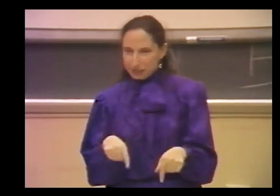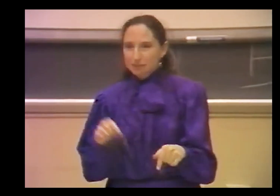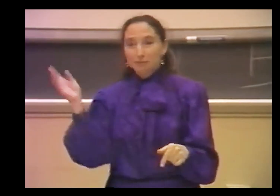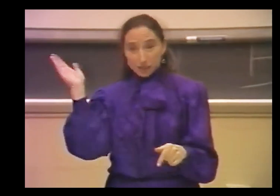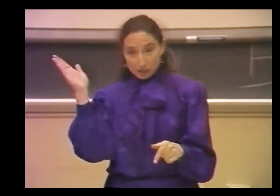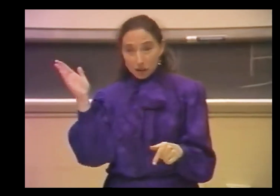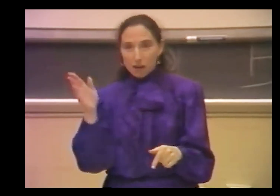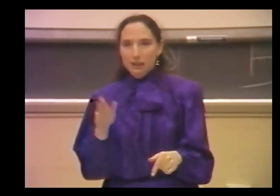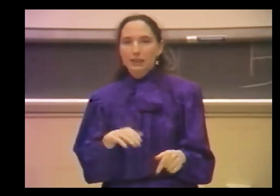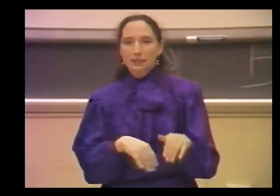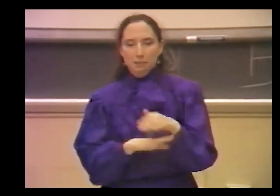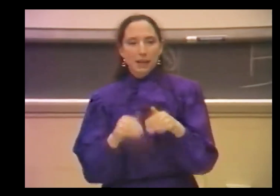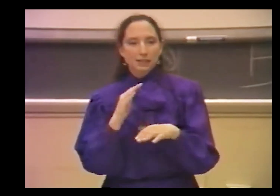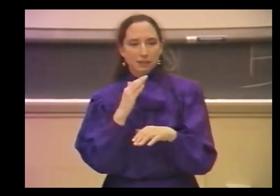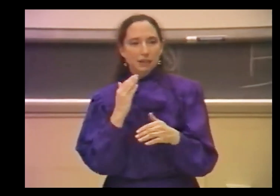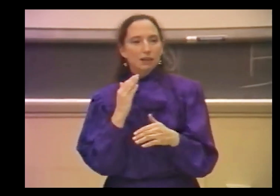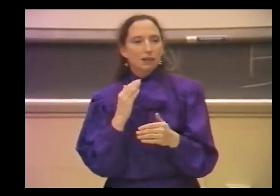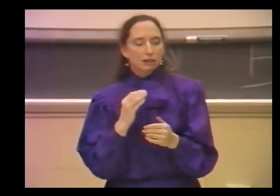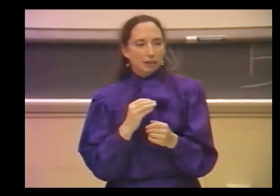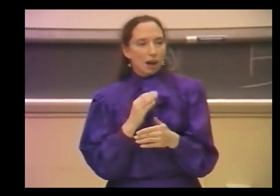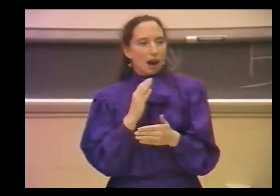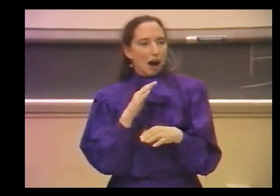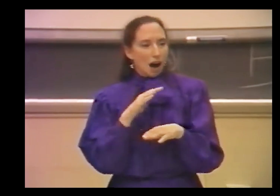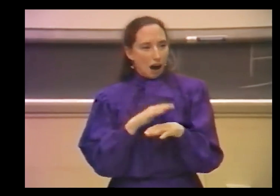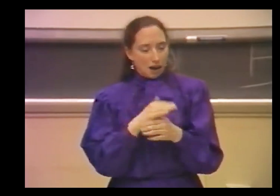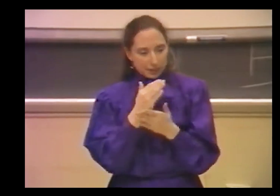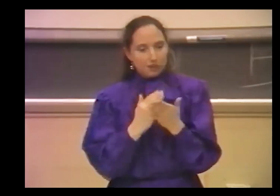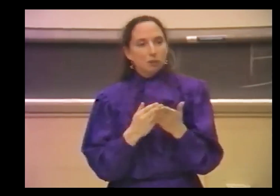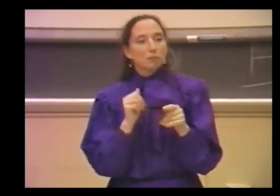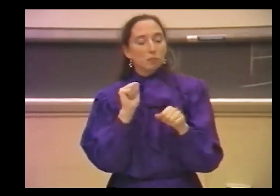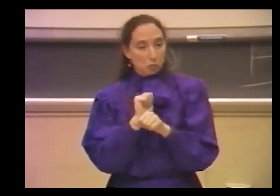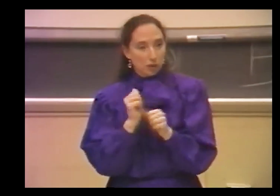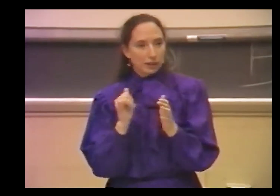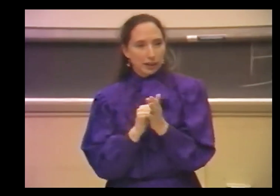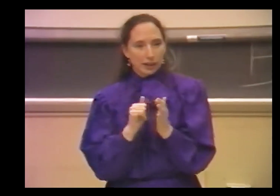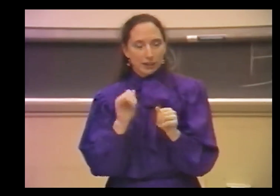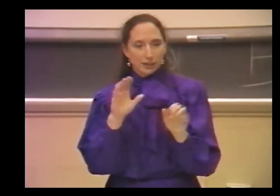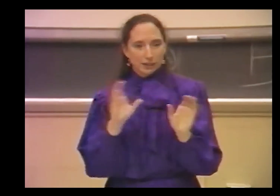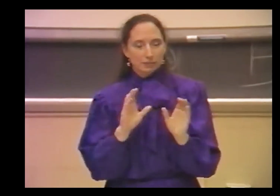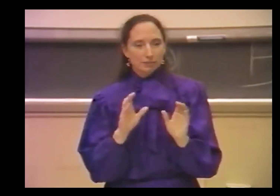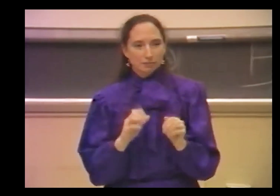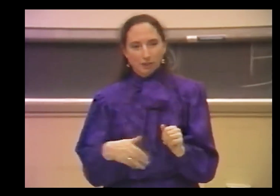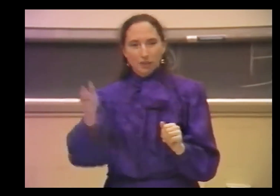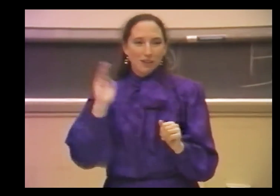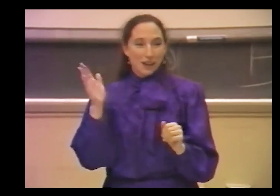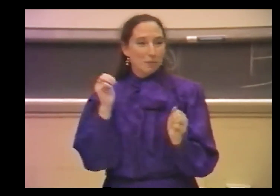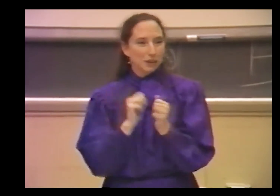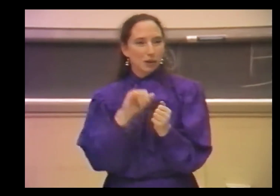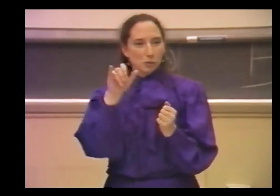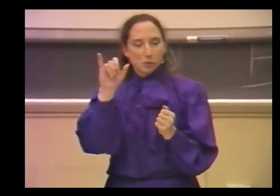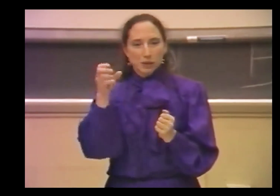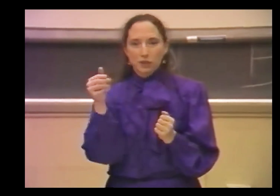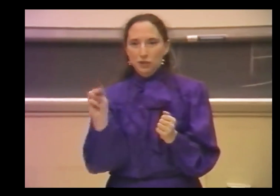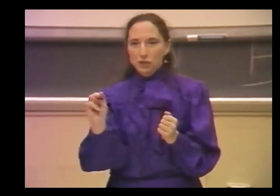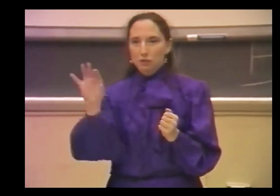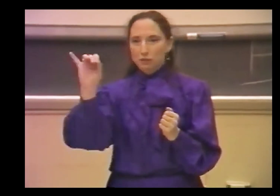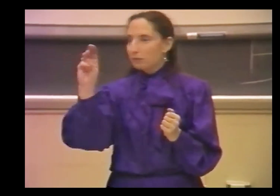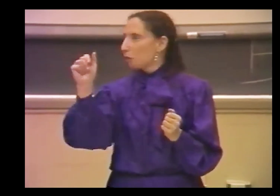this talk is based on some work that I did a long time ago with Joan